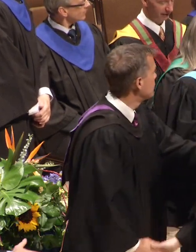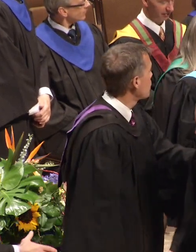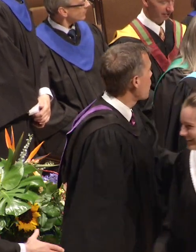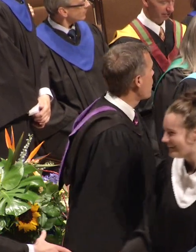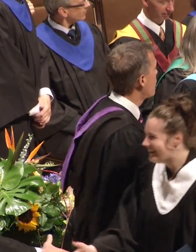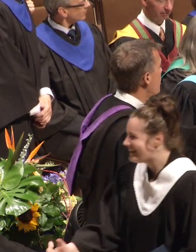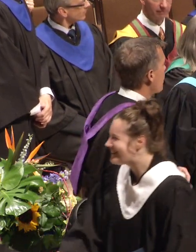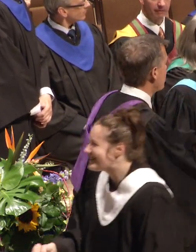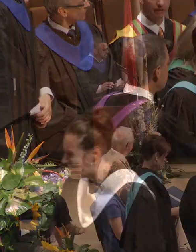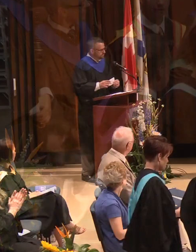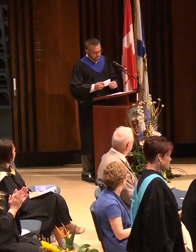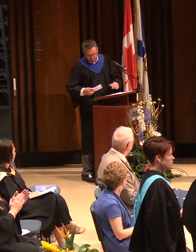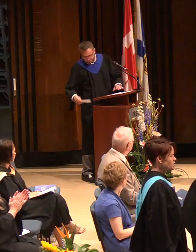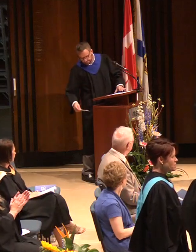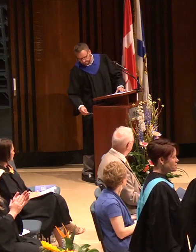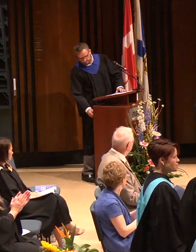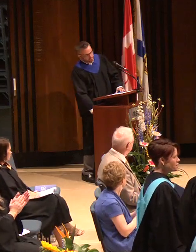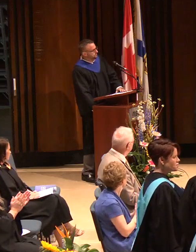Shonda Boutelier.